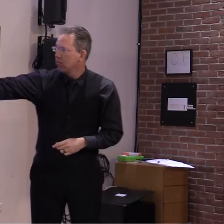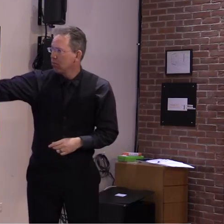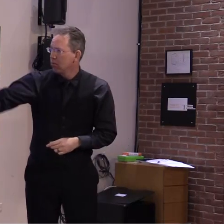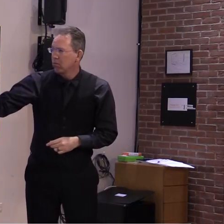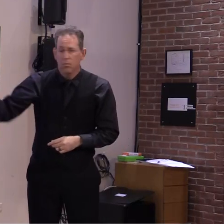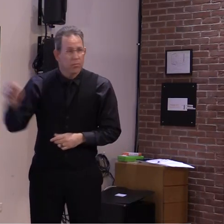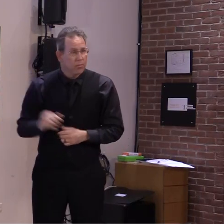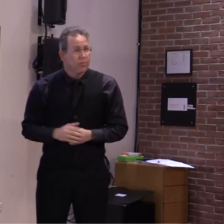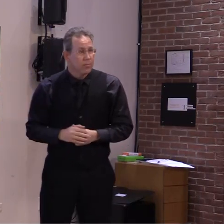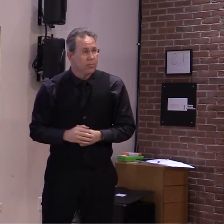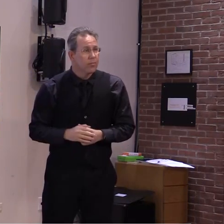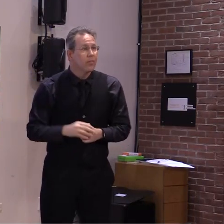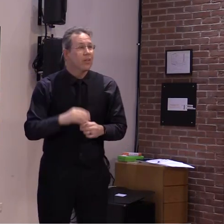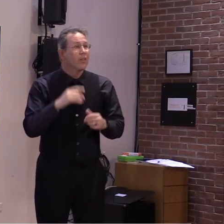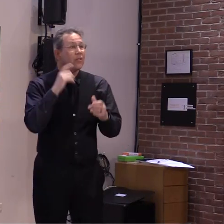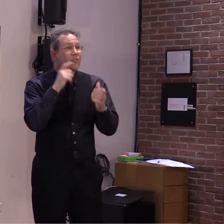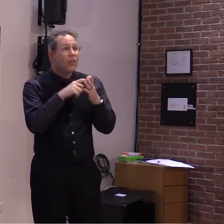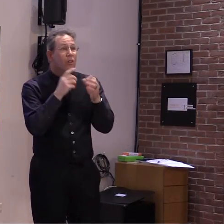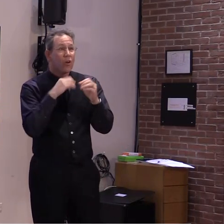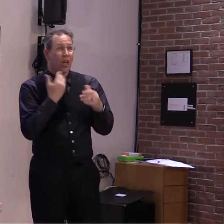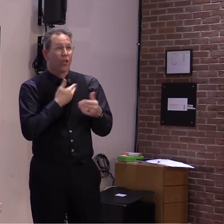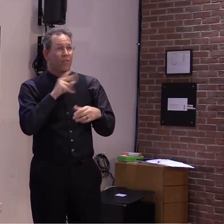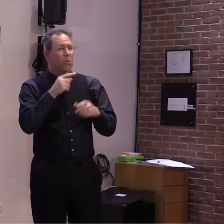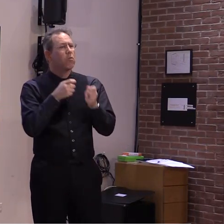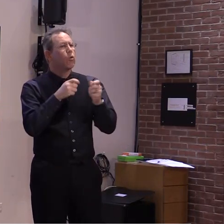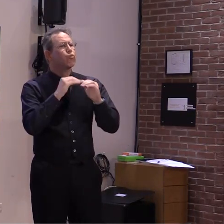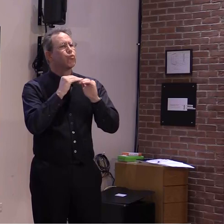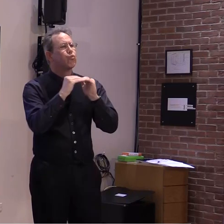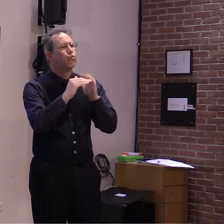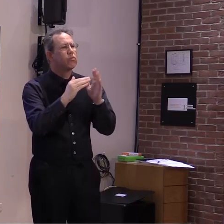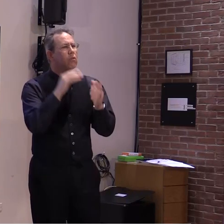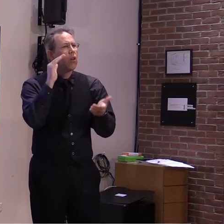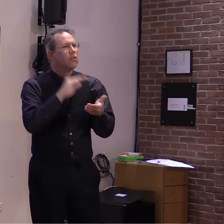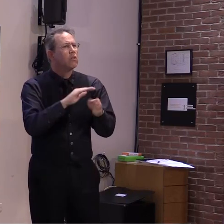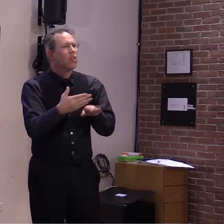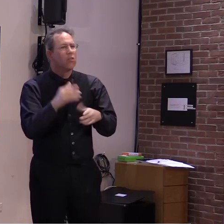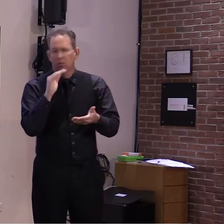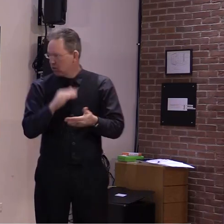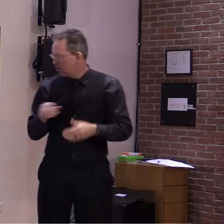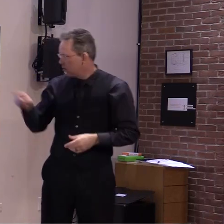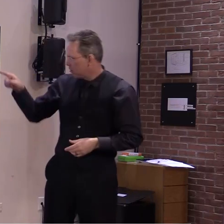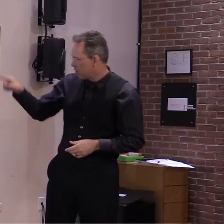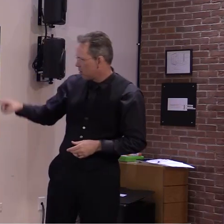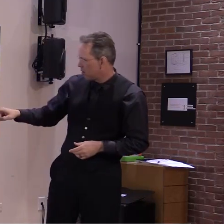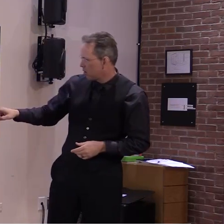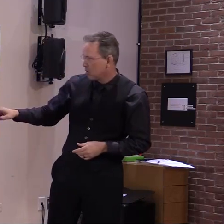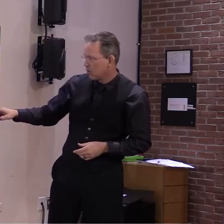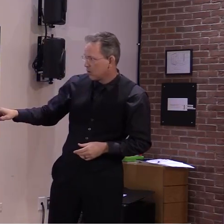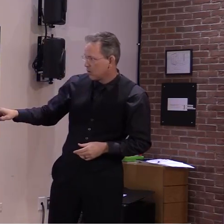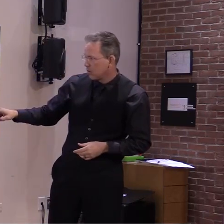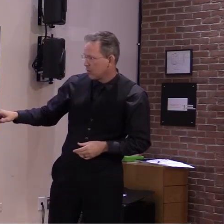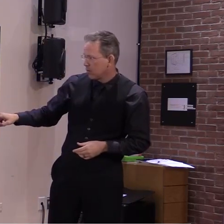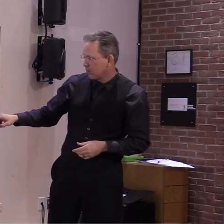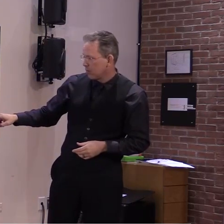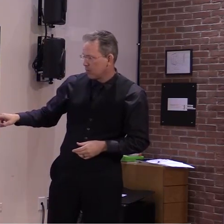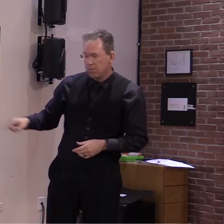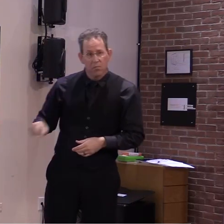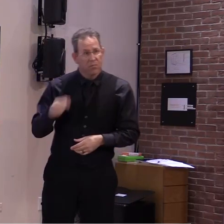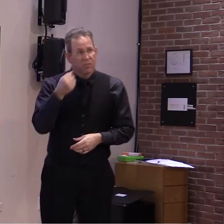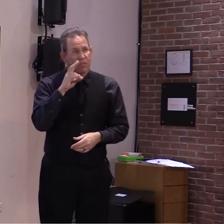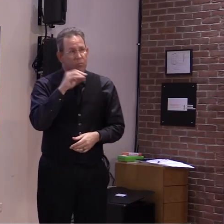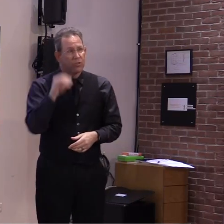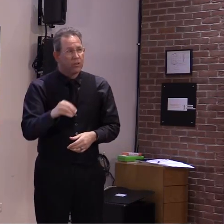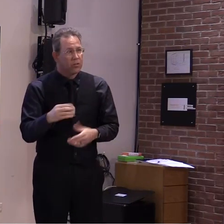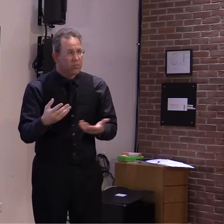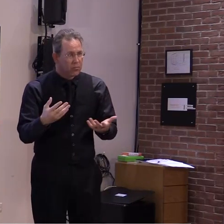and the death rates are still continuing to fall largely. We will want to keep a close eye on this data in particular